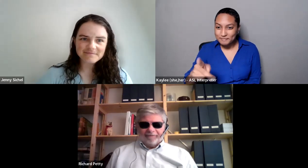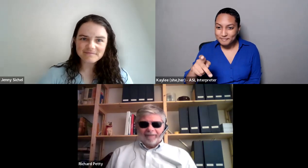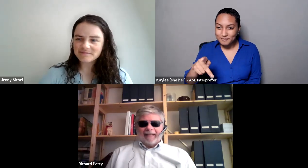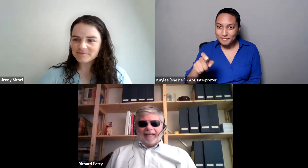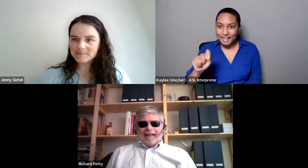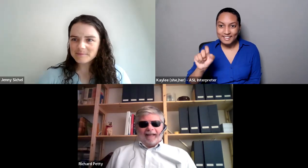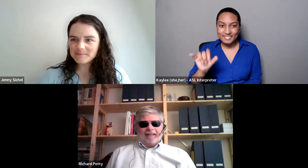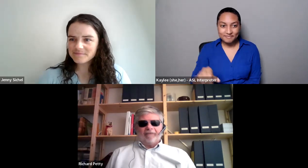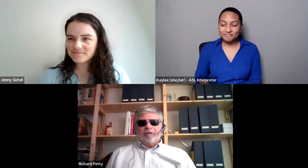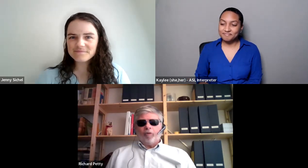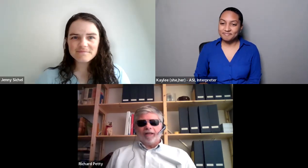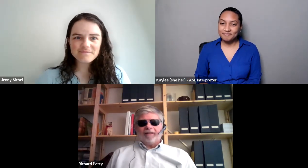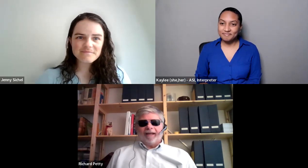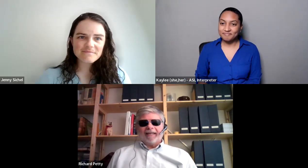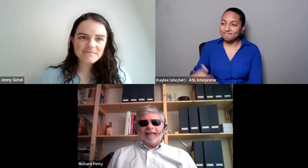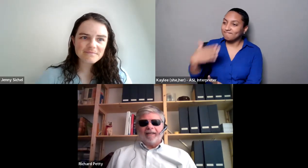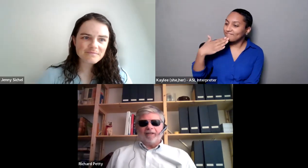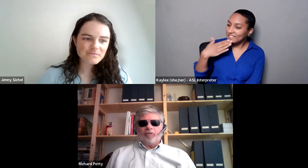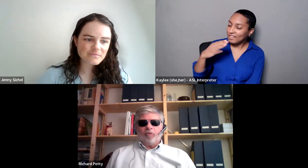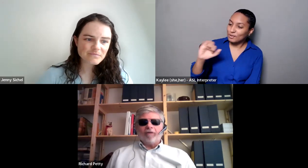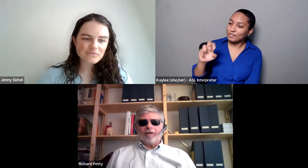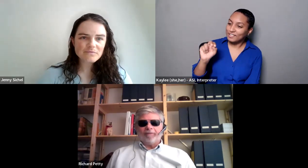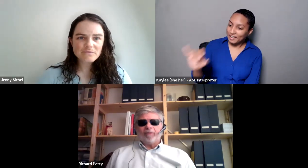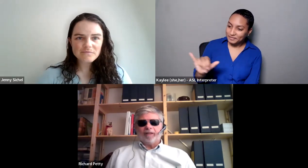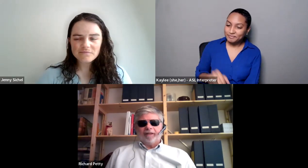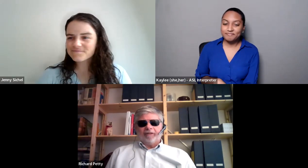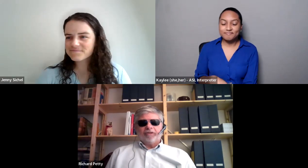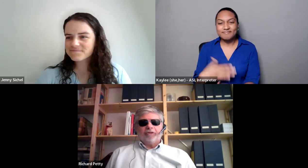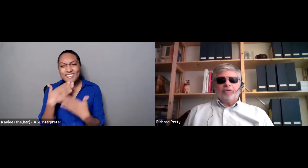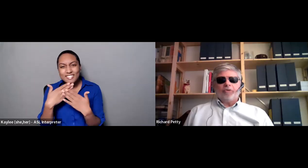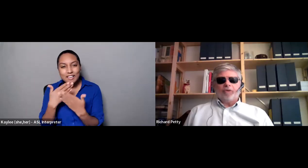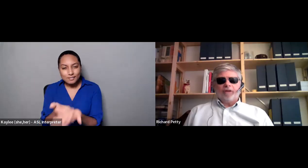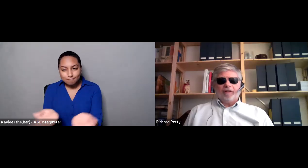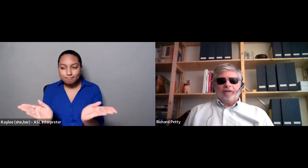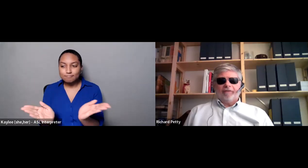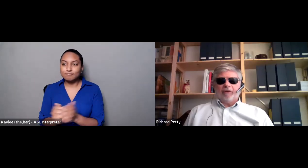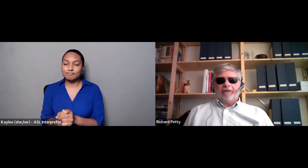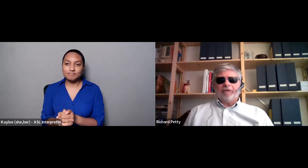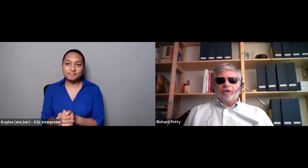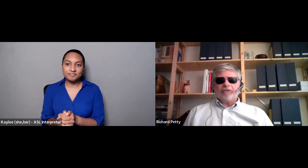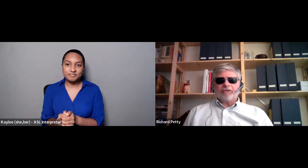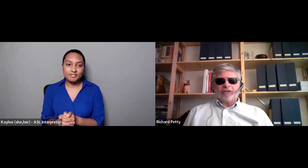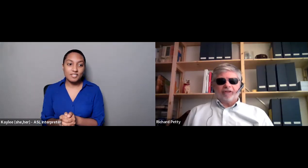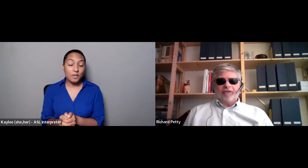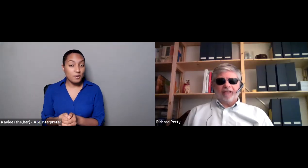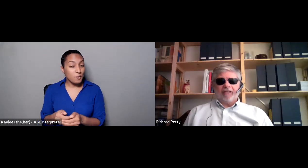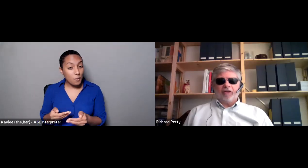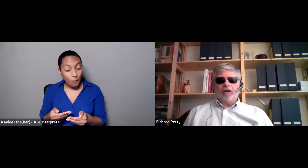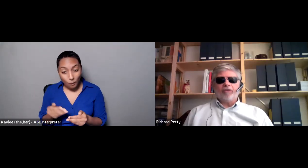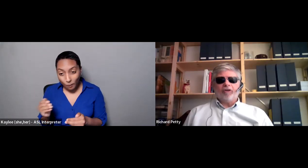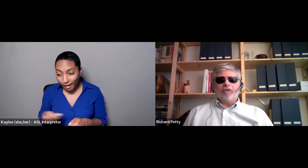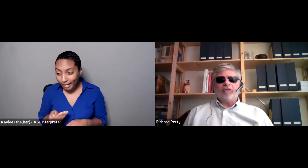Jenny. And everyone, again, welcome to the very first,